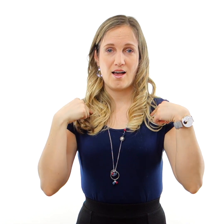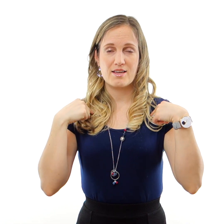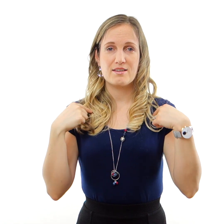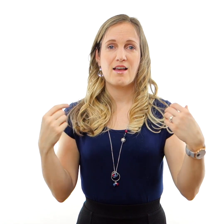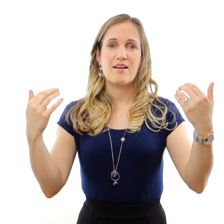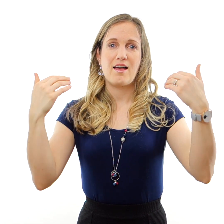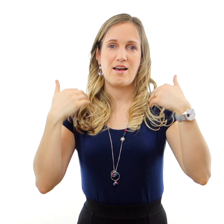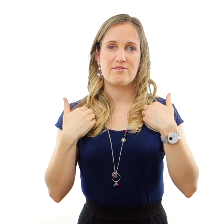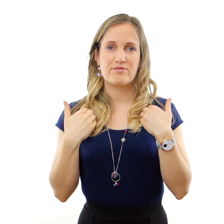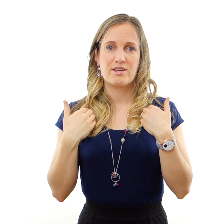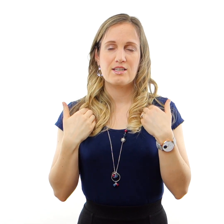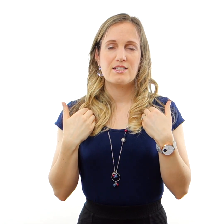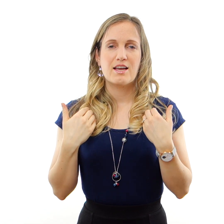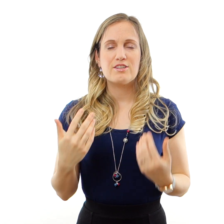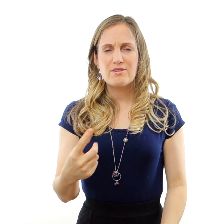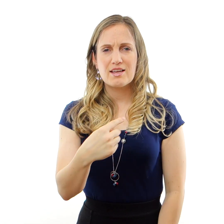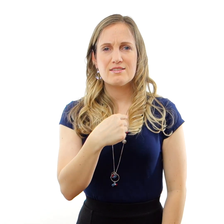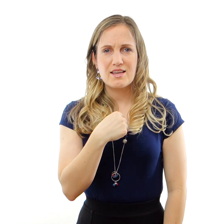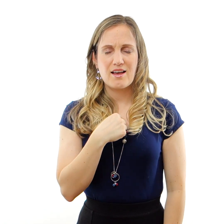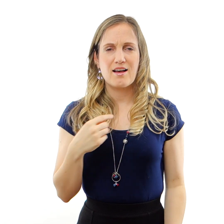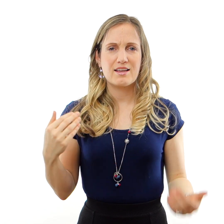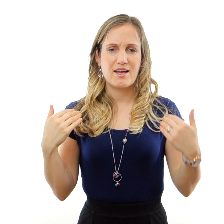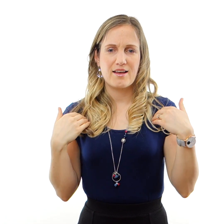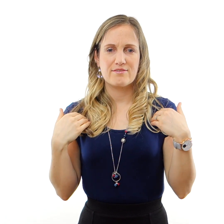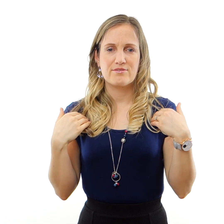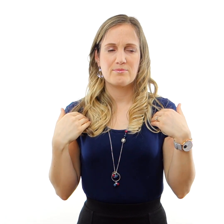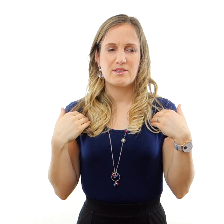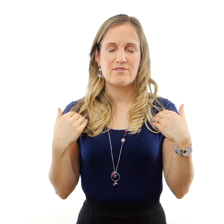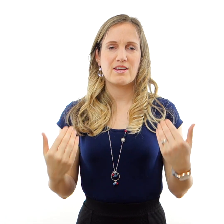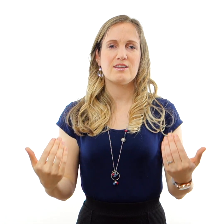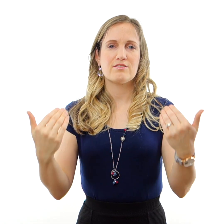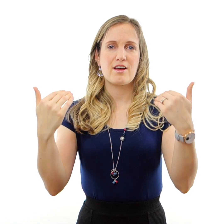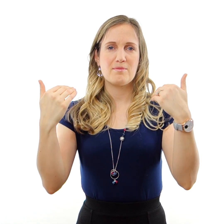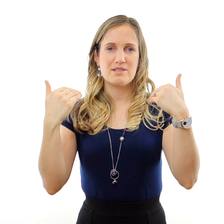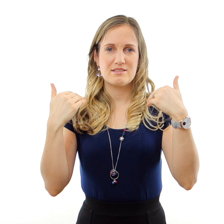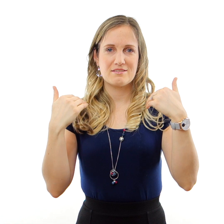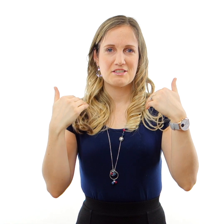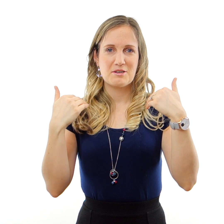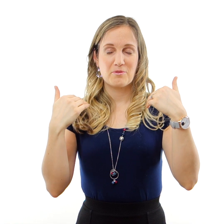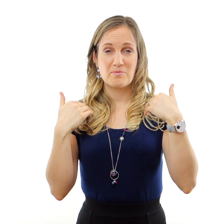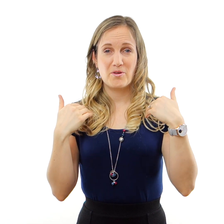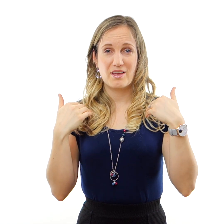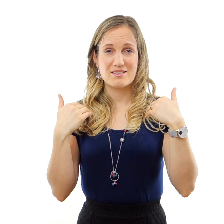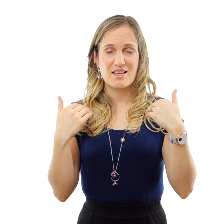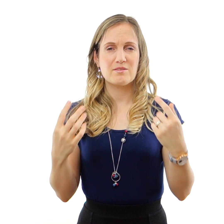I have. And you can say I have, but the fact that you're coming with both hands anyway,